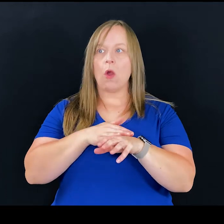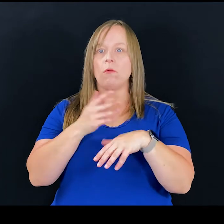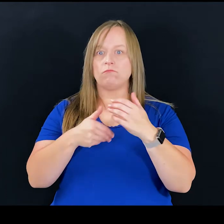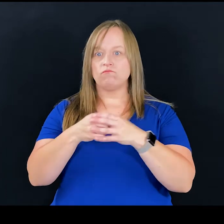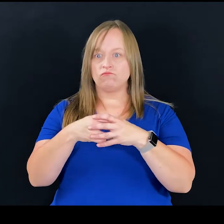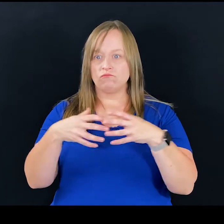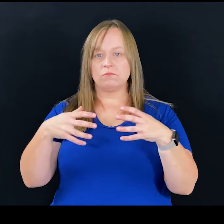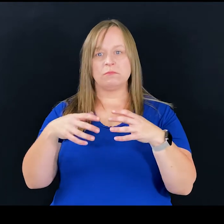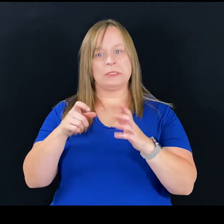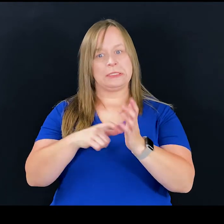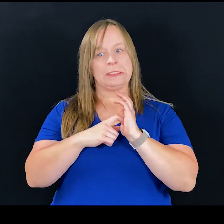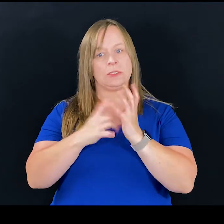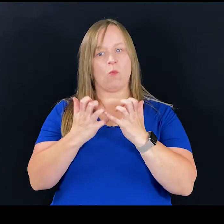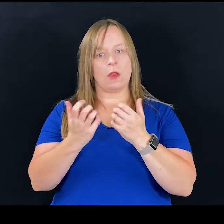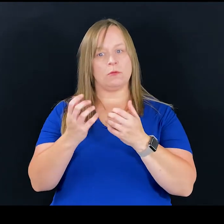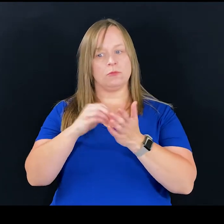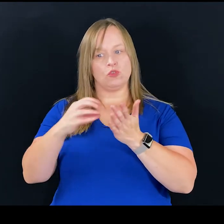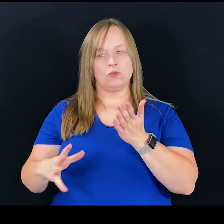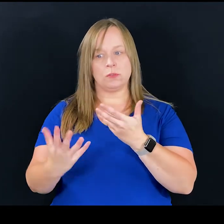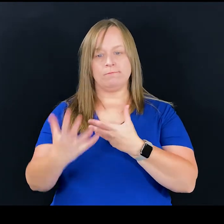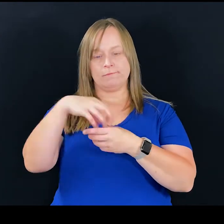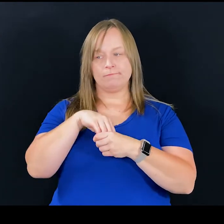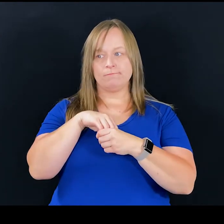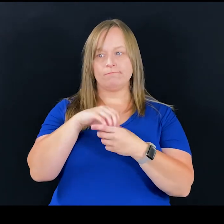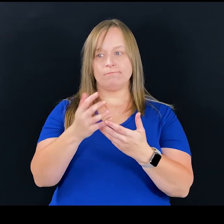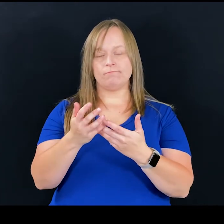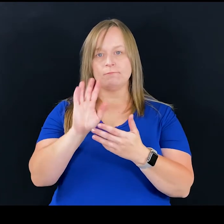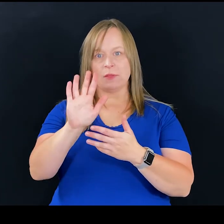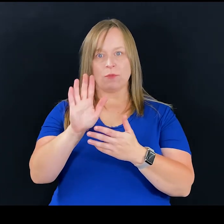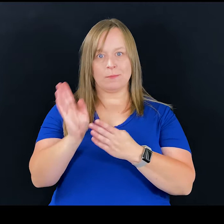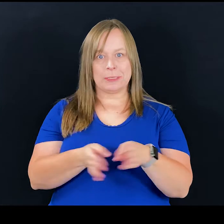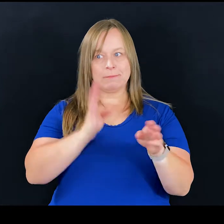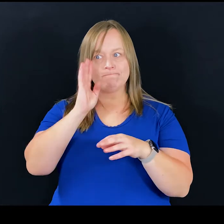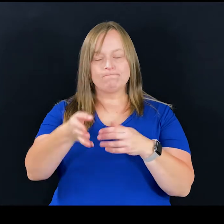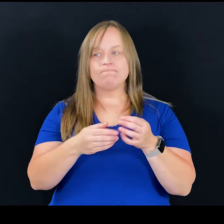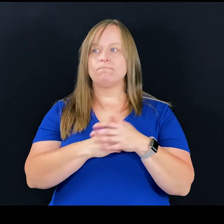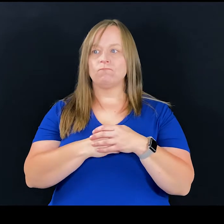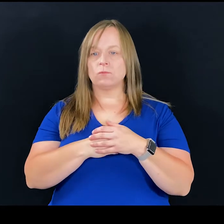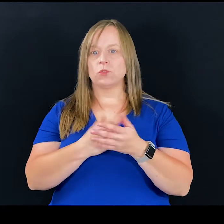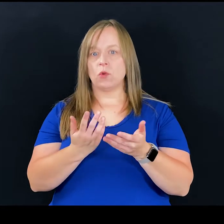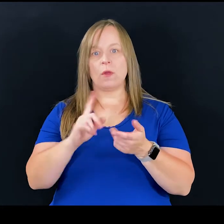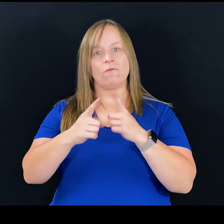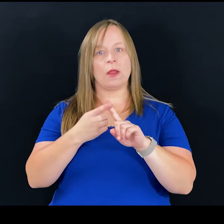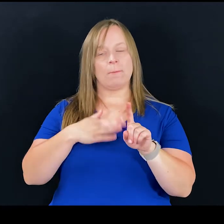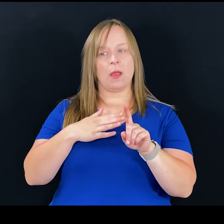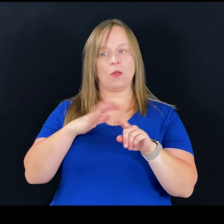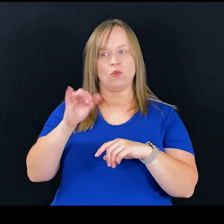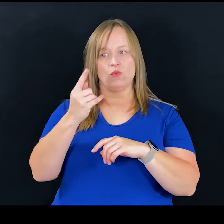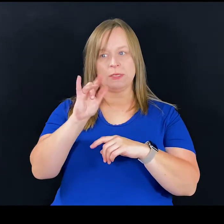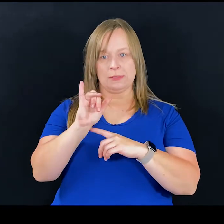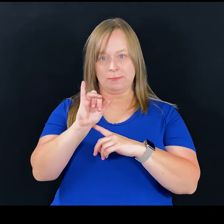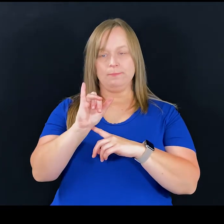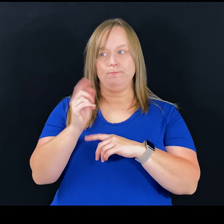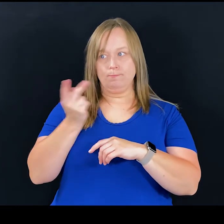and kind of grew, and it started with the need of just wanting students to be able to be a part. So a friend of